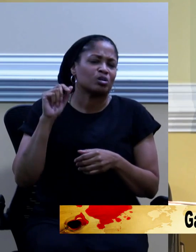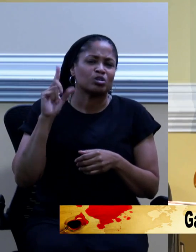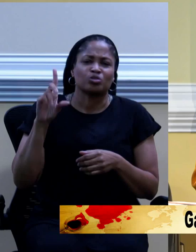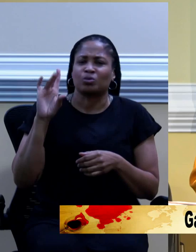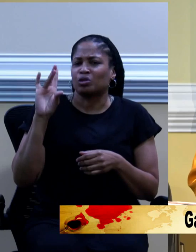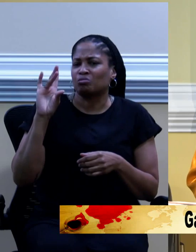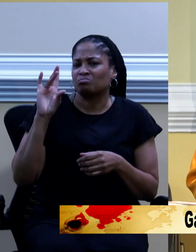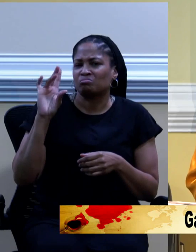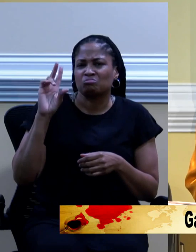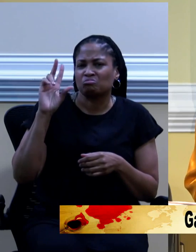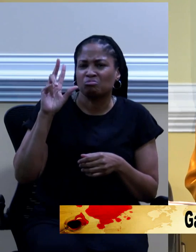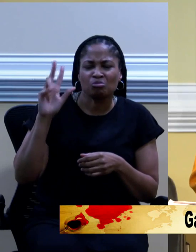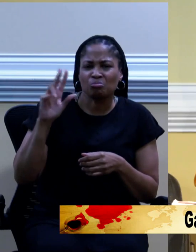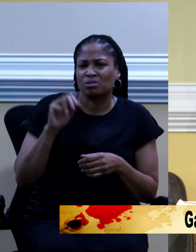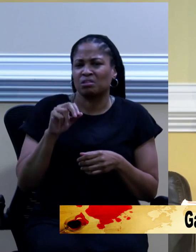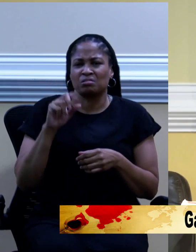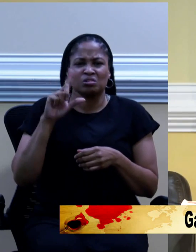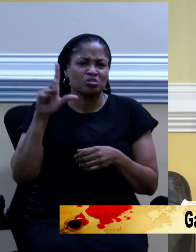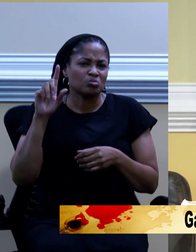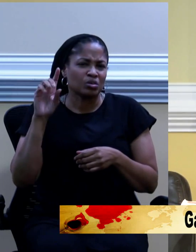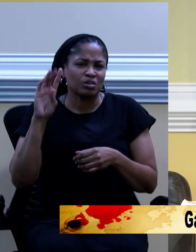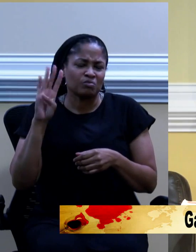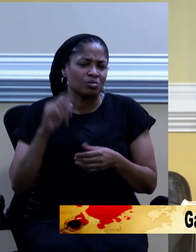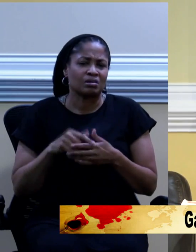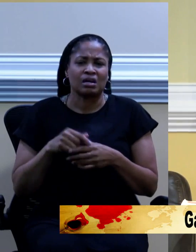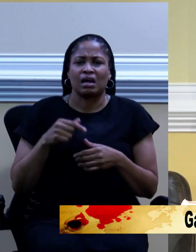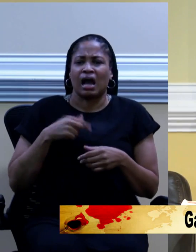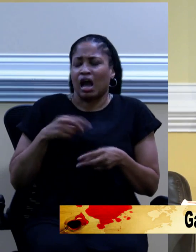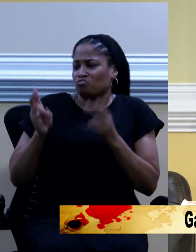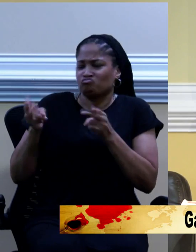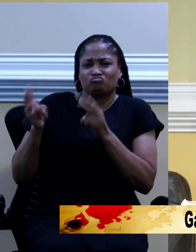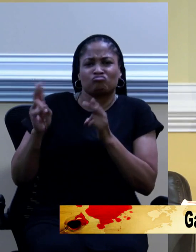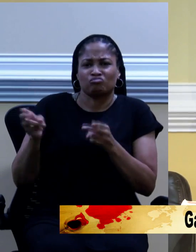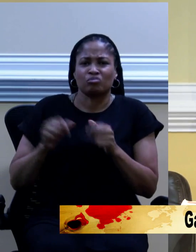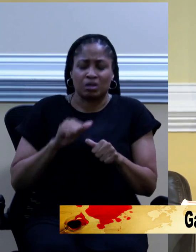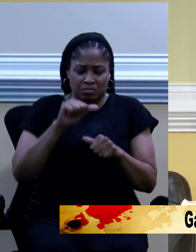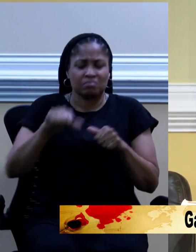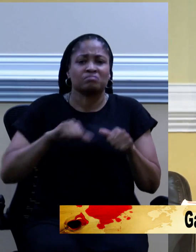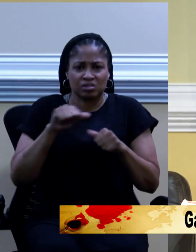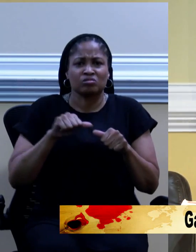circumcised. Amen. Yes, sir. Galatians 3